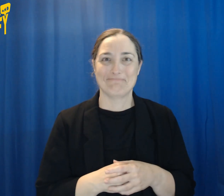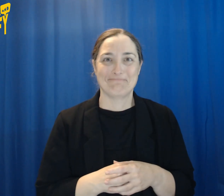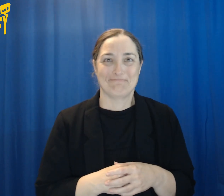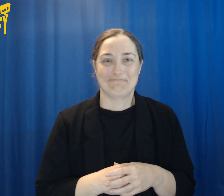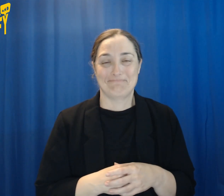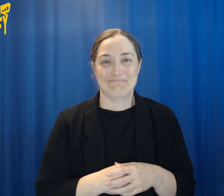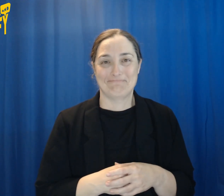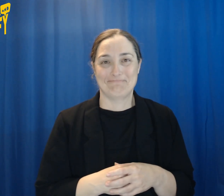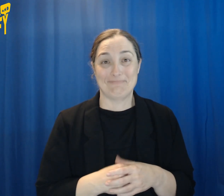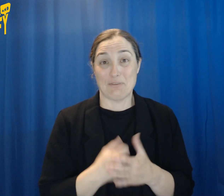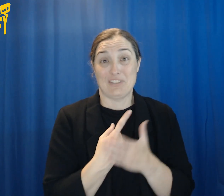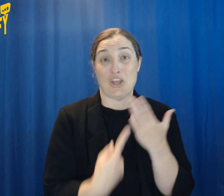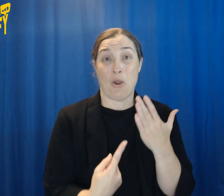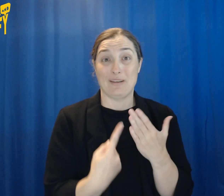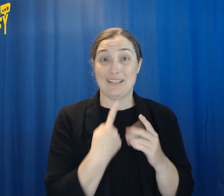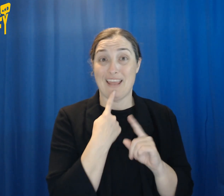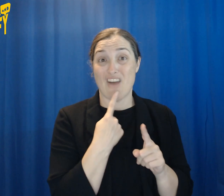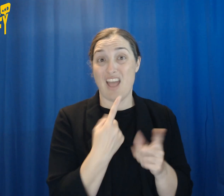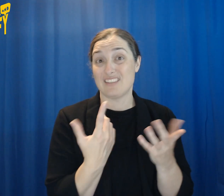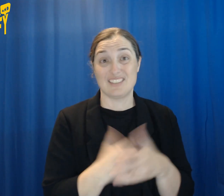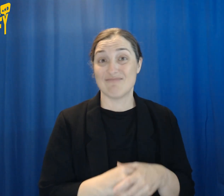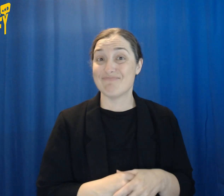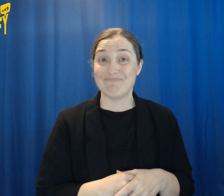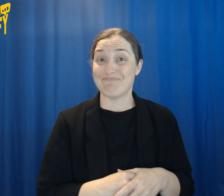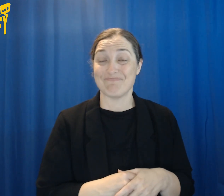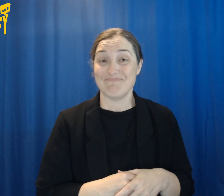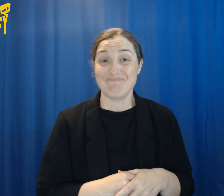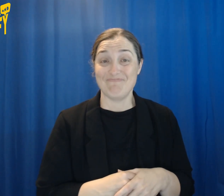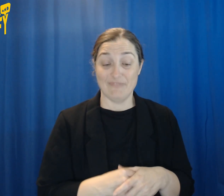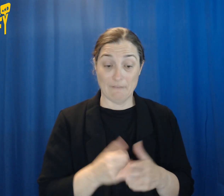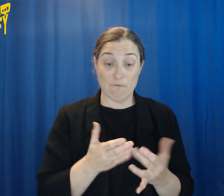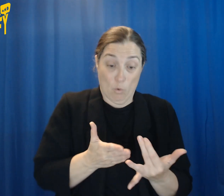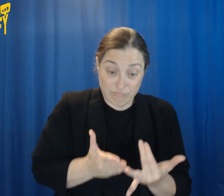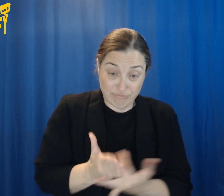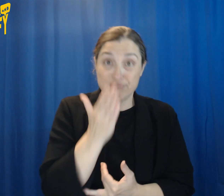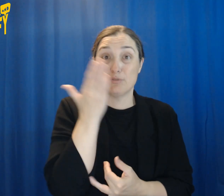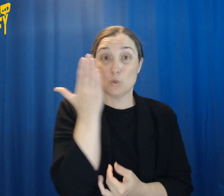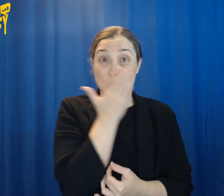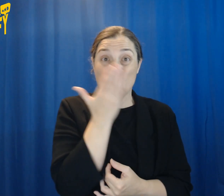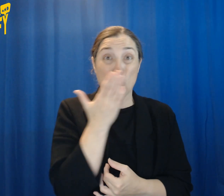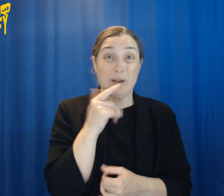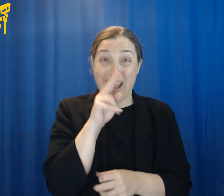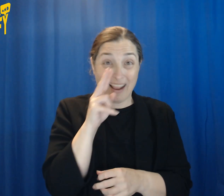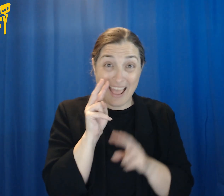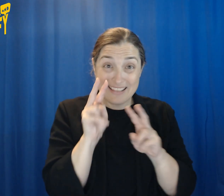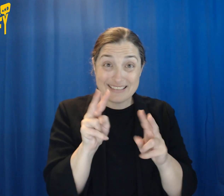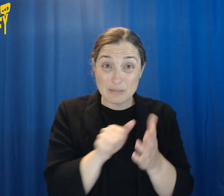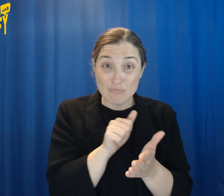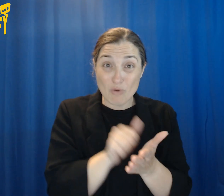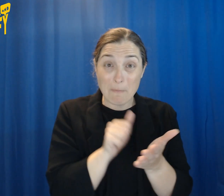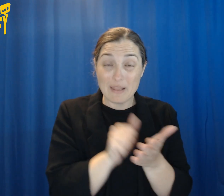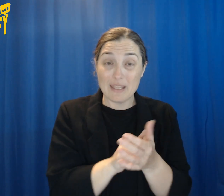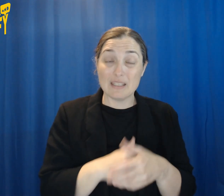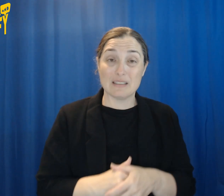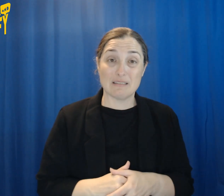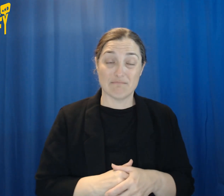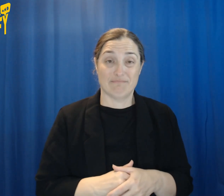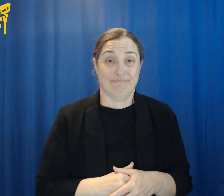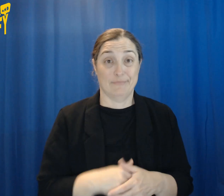the only advice I was given, trying to get through school without being able to see properly. Just sit at the front. And you know what? That didn't really